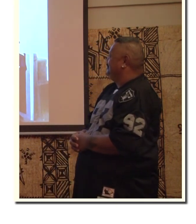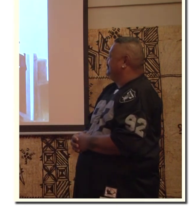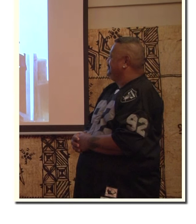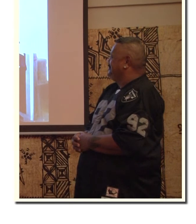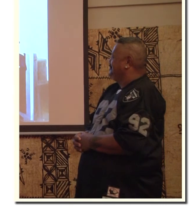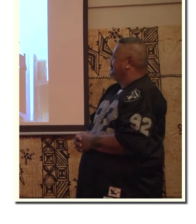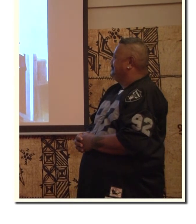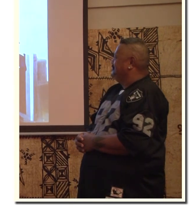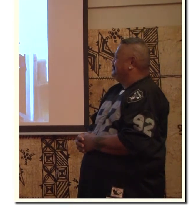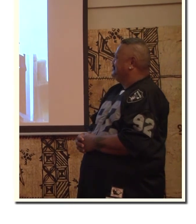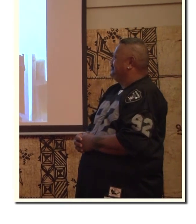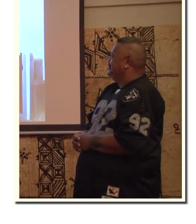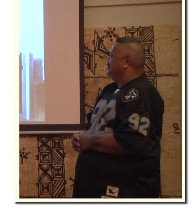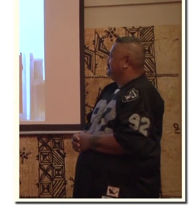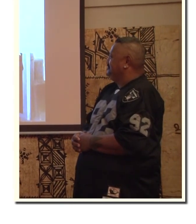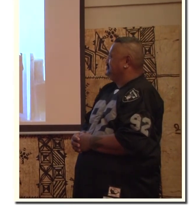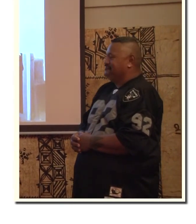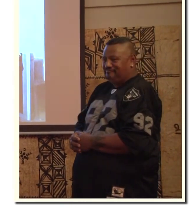again.